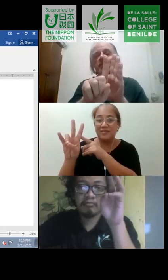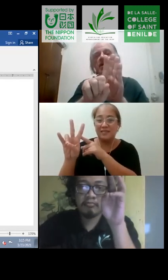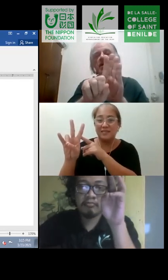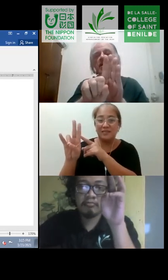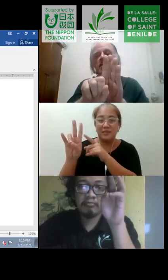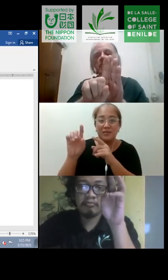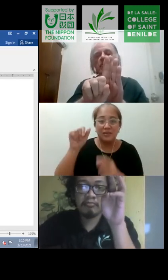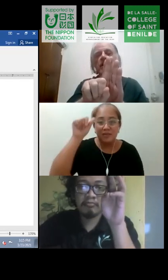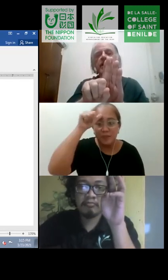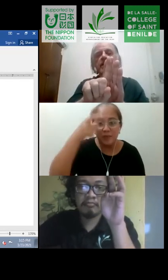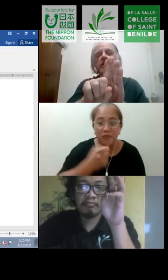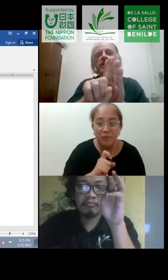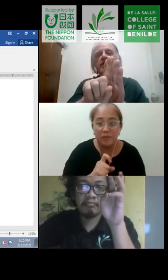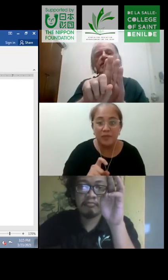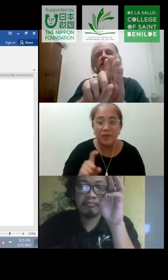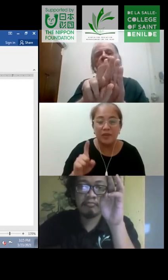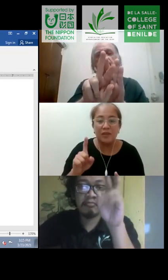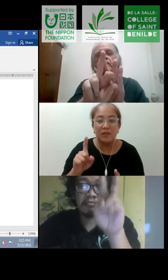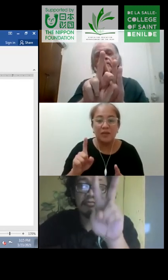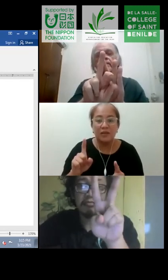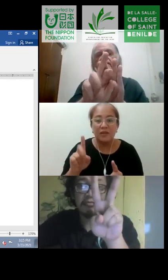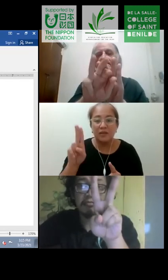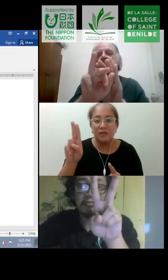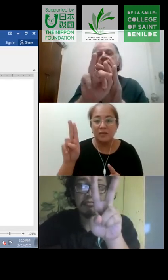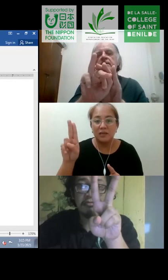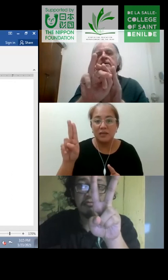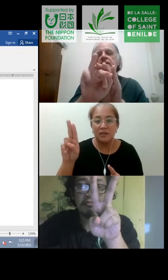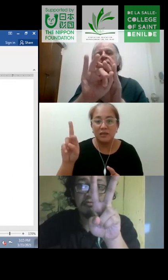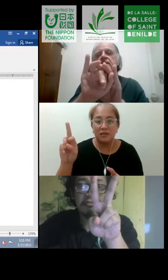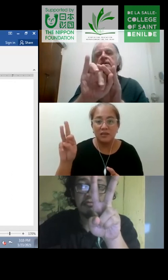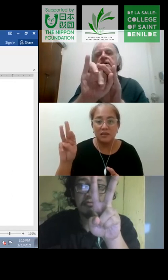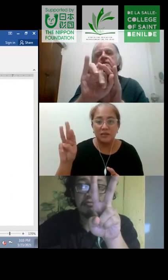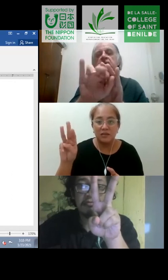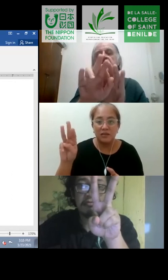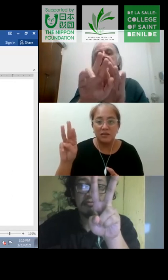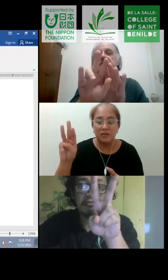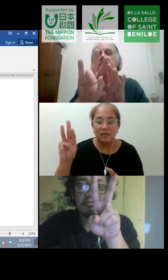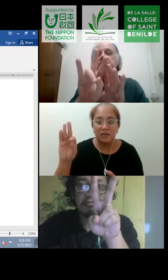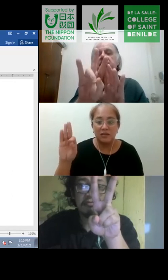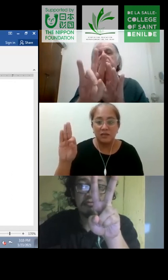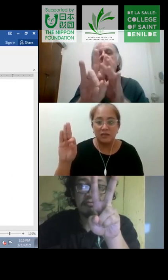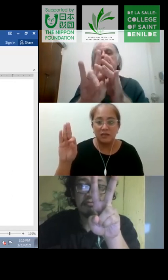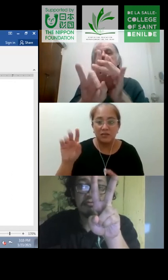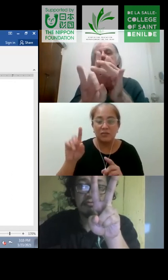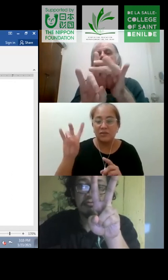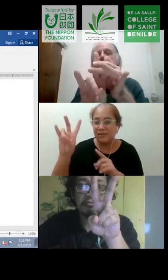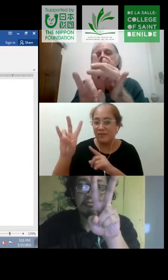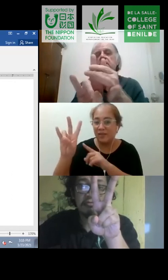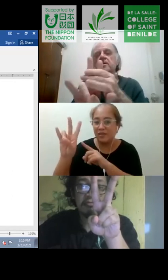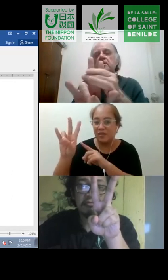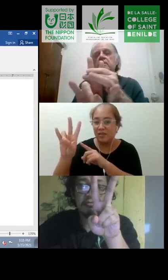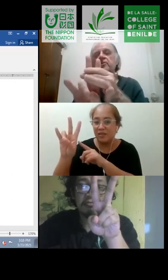from radial at the thumb to this, and this. So 7